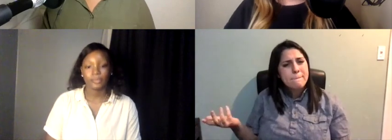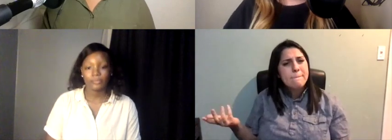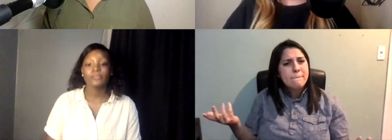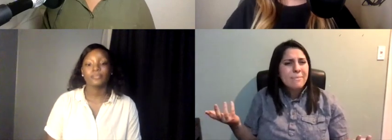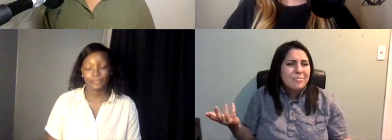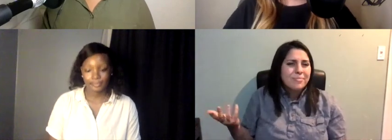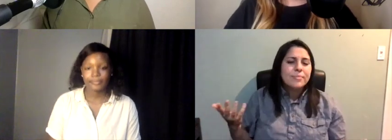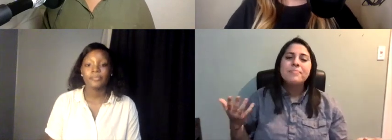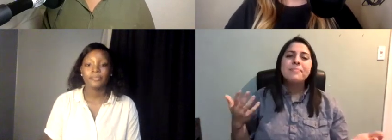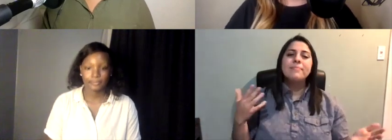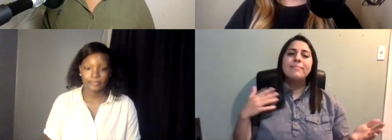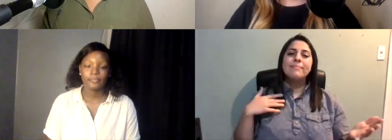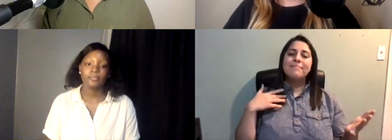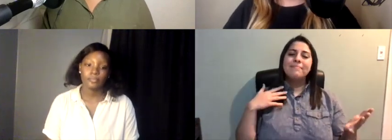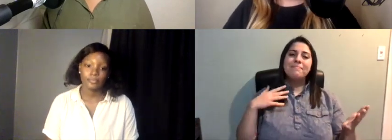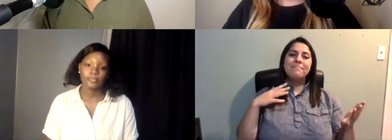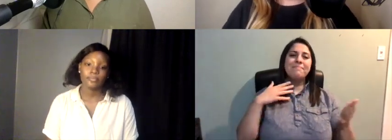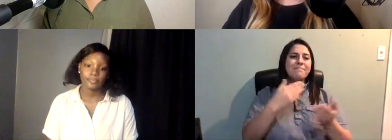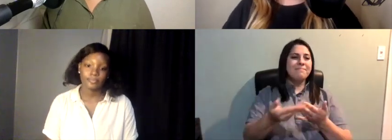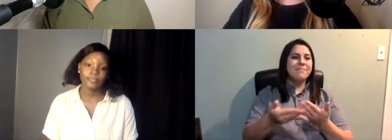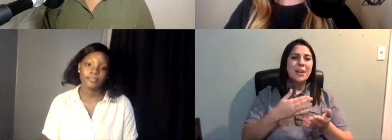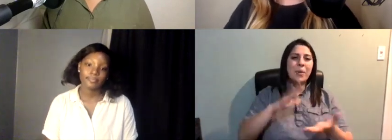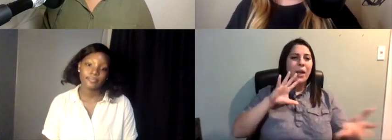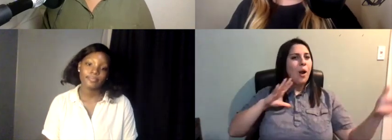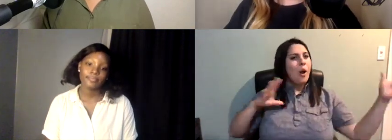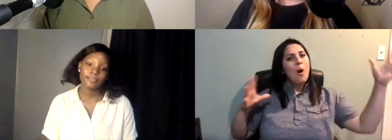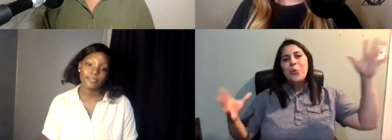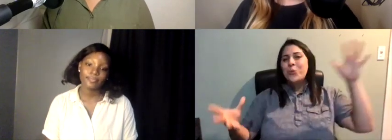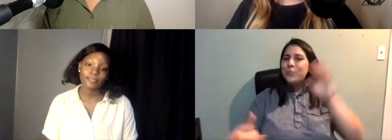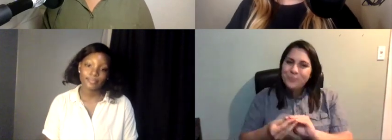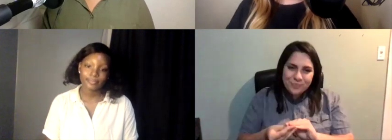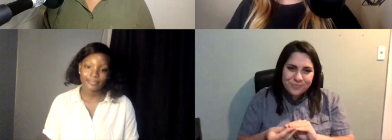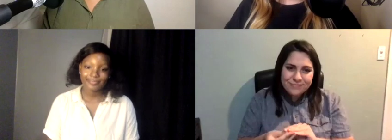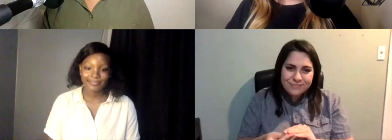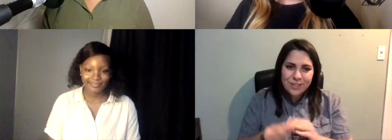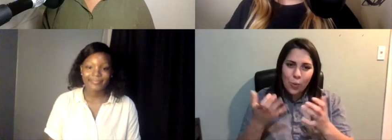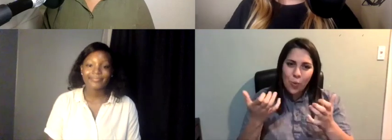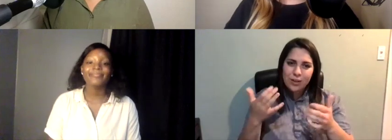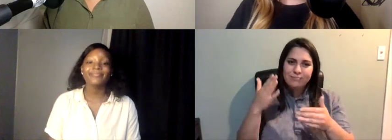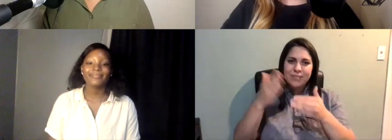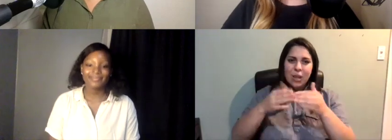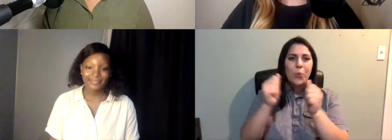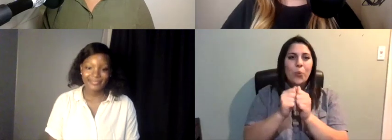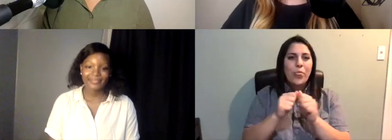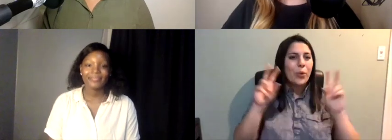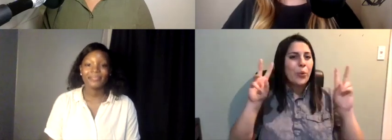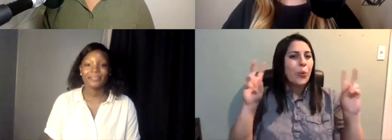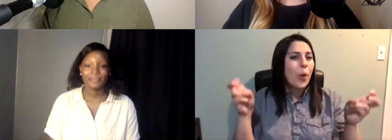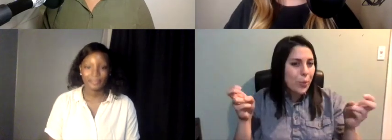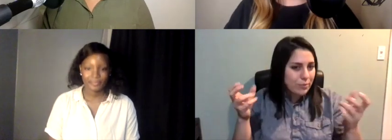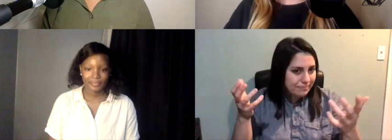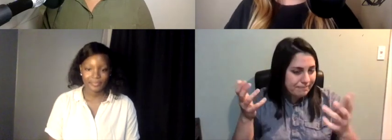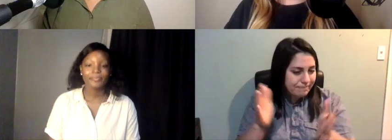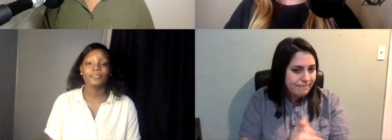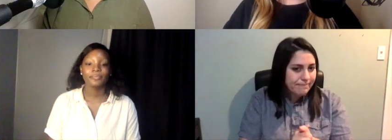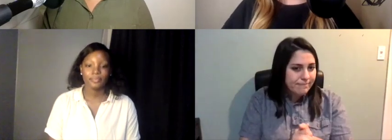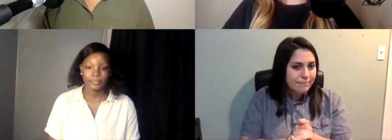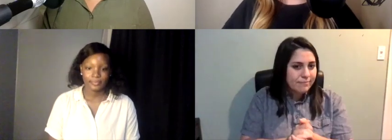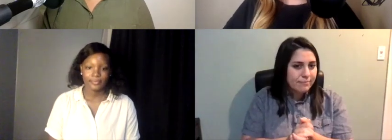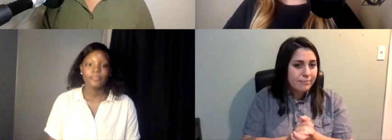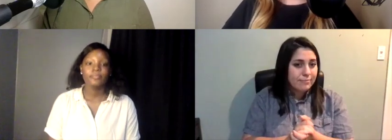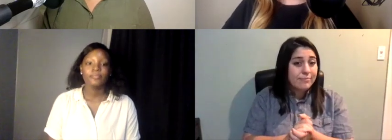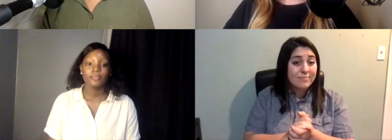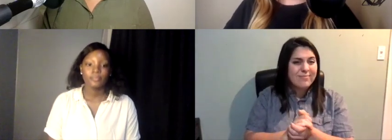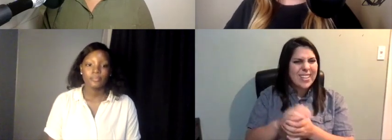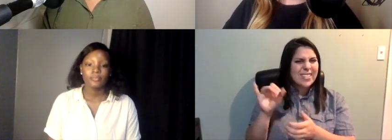of that, I just wanted to end with, you know, a quote that we are aware. So the same psychologist,